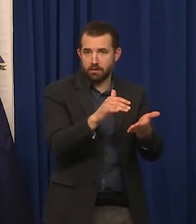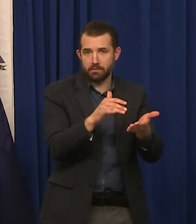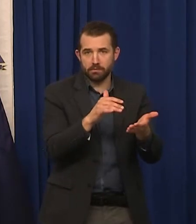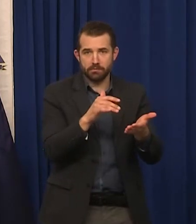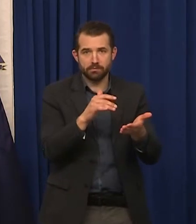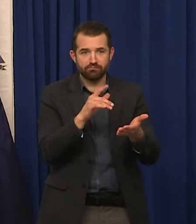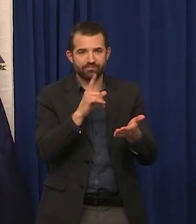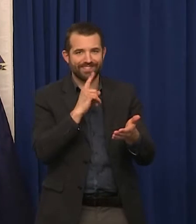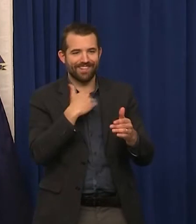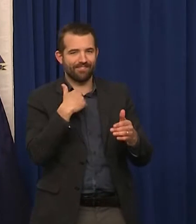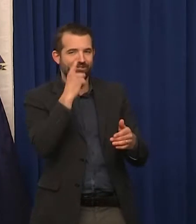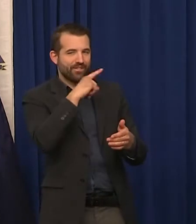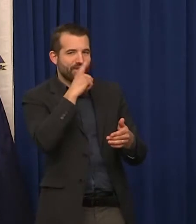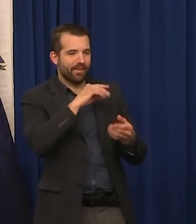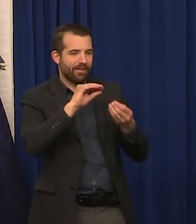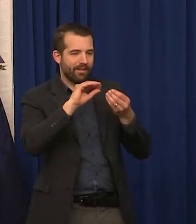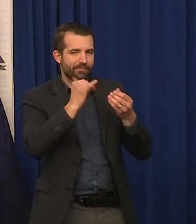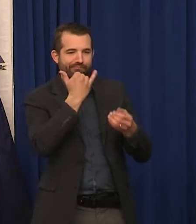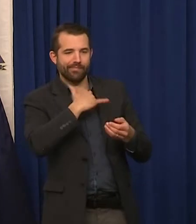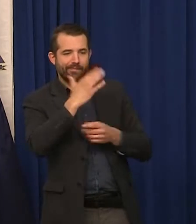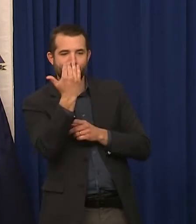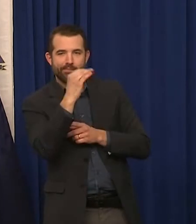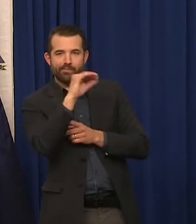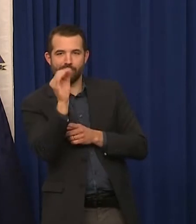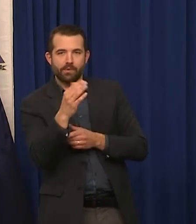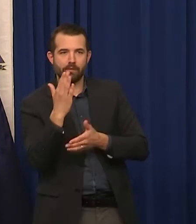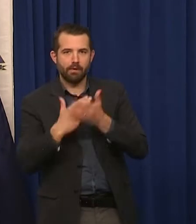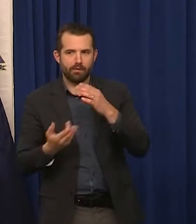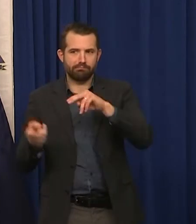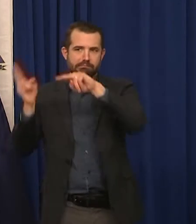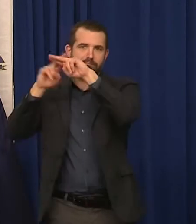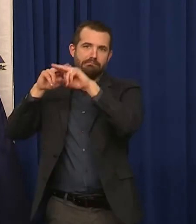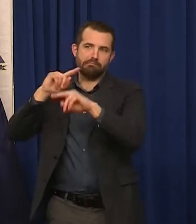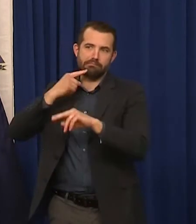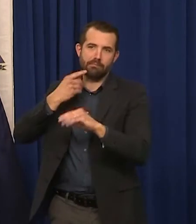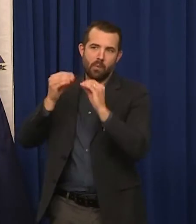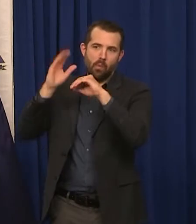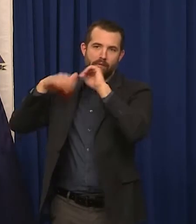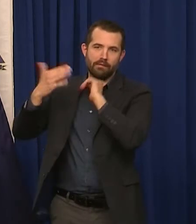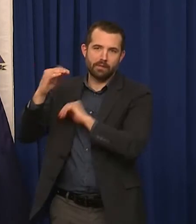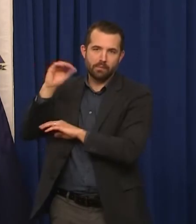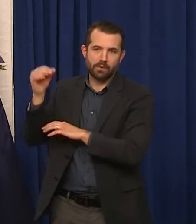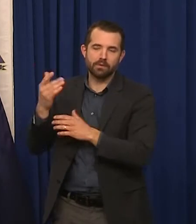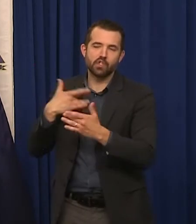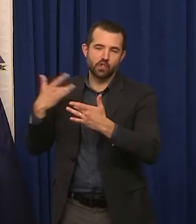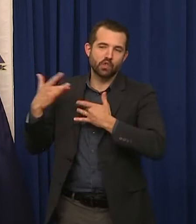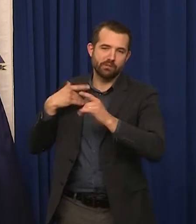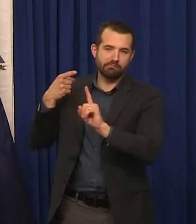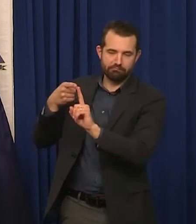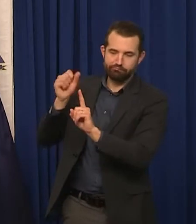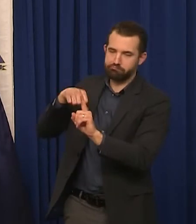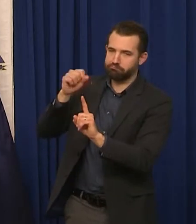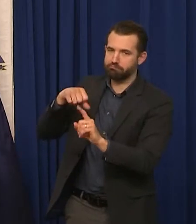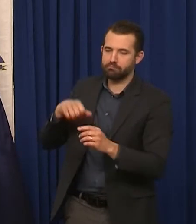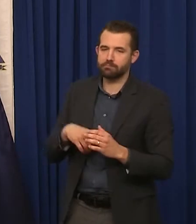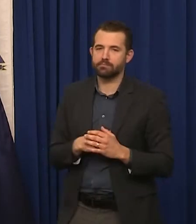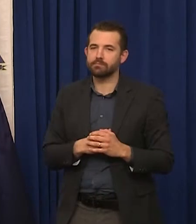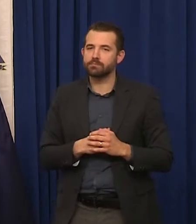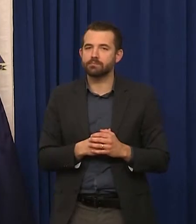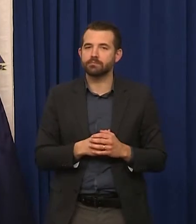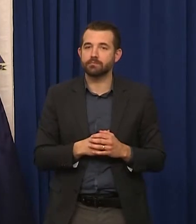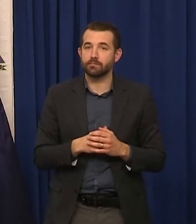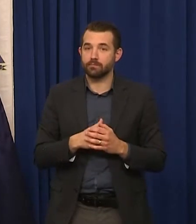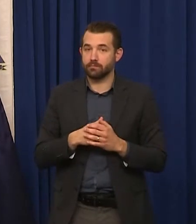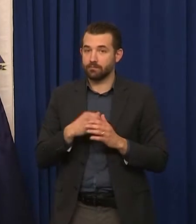put it a bit higher. But in any event, and in all events, those questions have raised concerns. Just to be clear about what